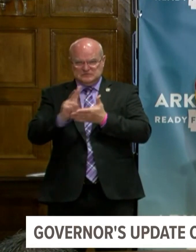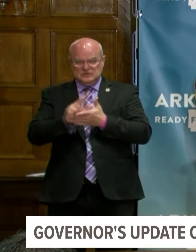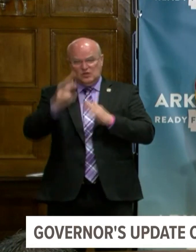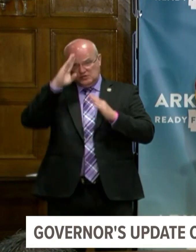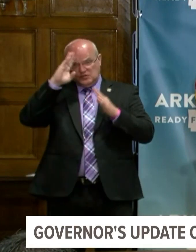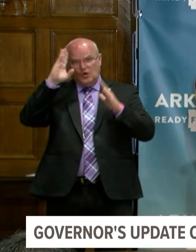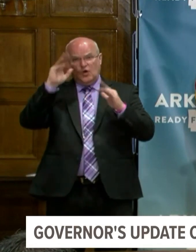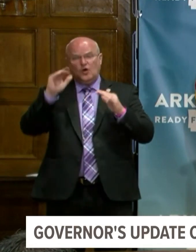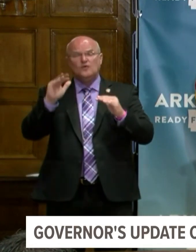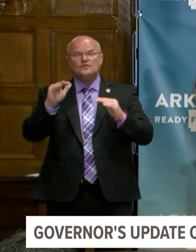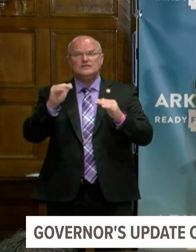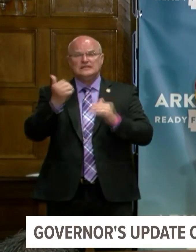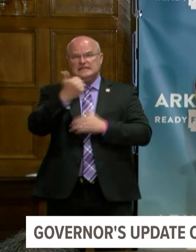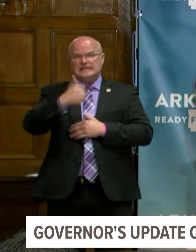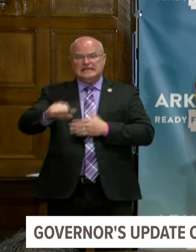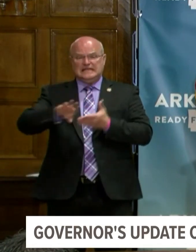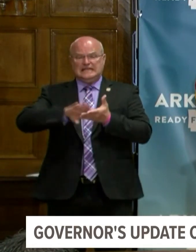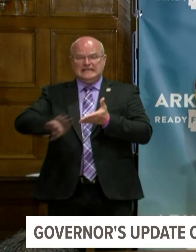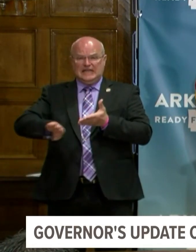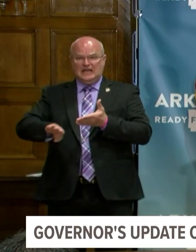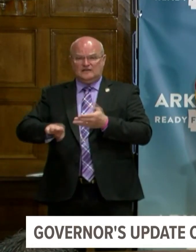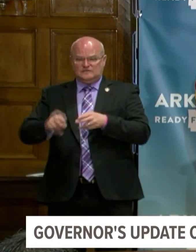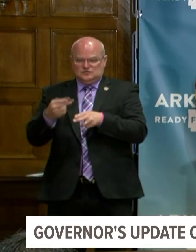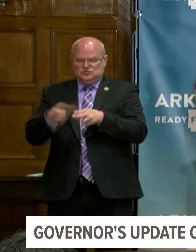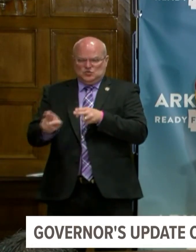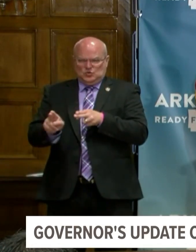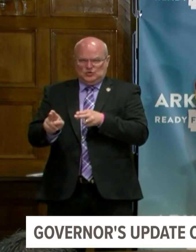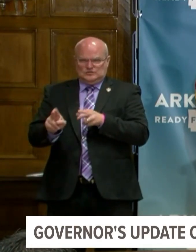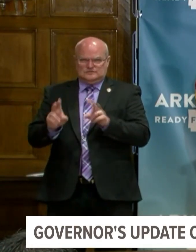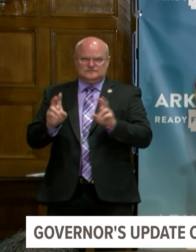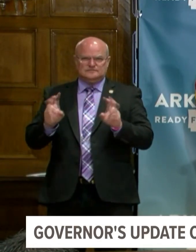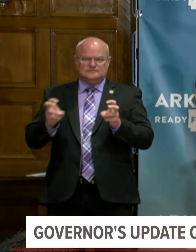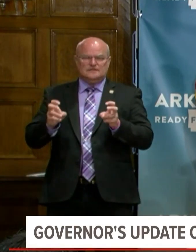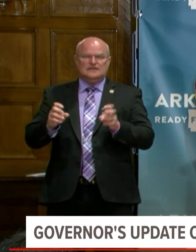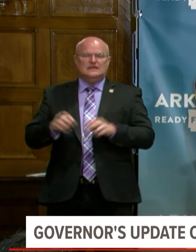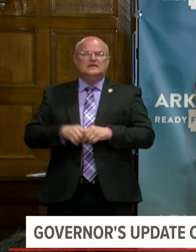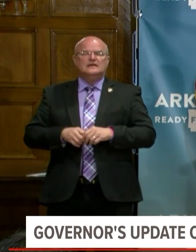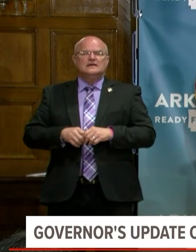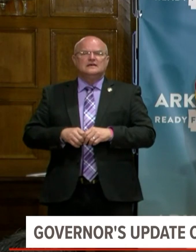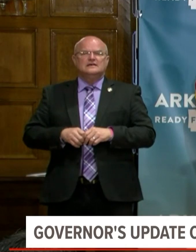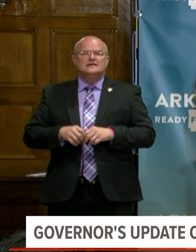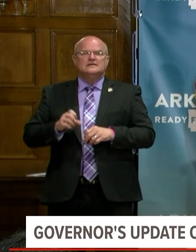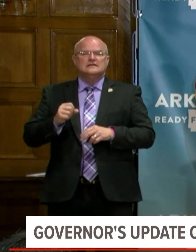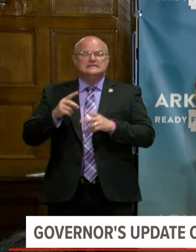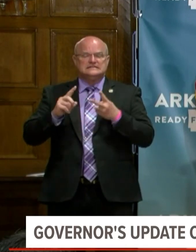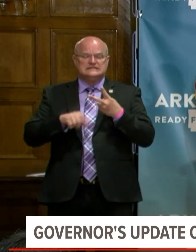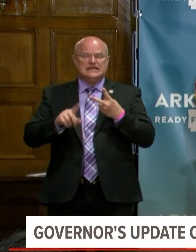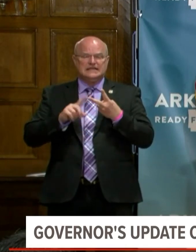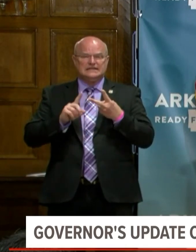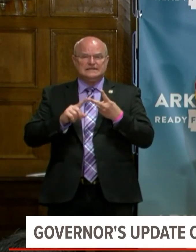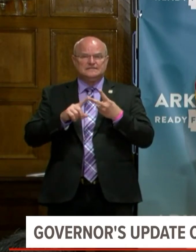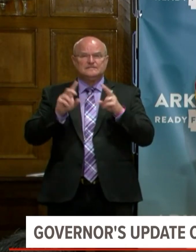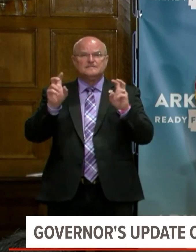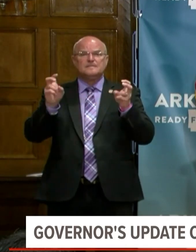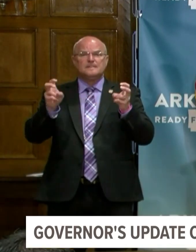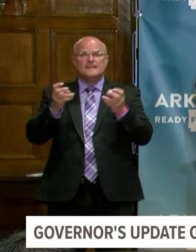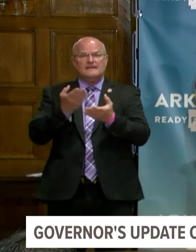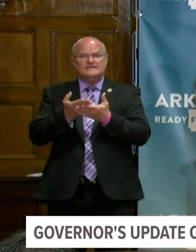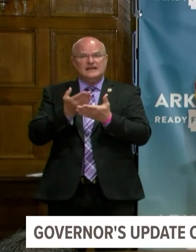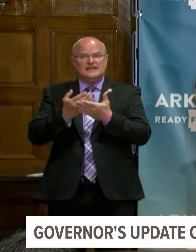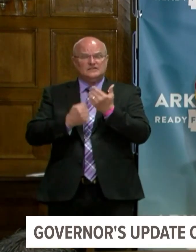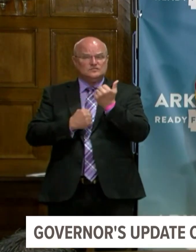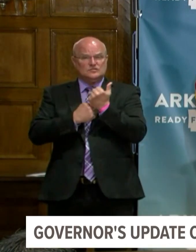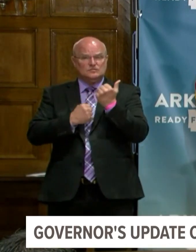So hopefully any layoffs will be very short term in length. Secondly, in terms of the